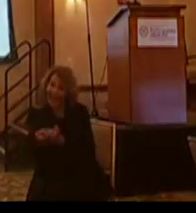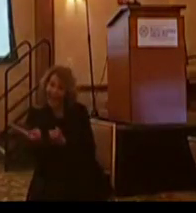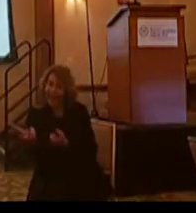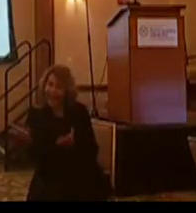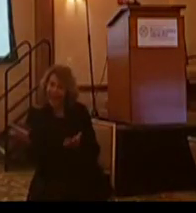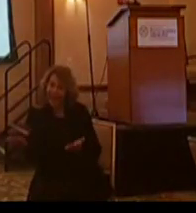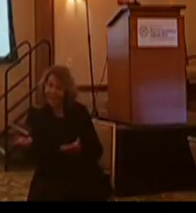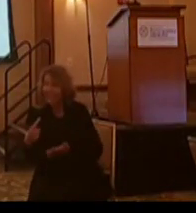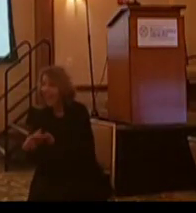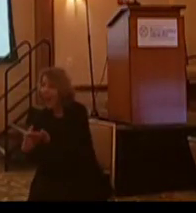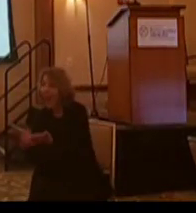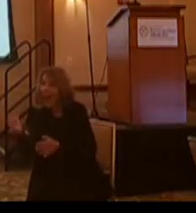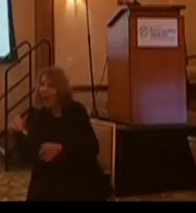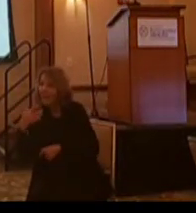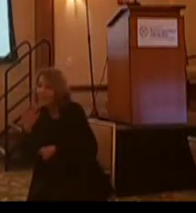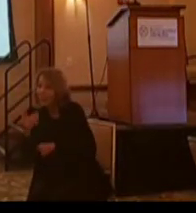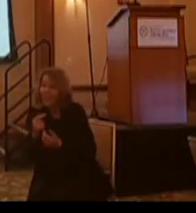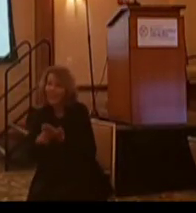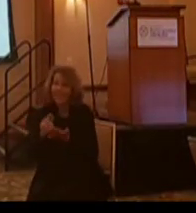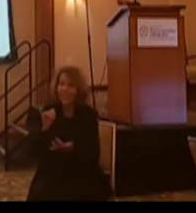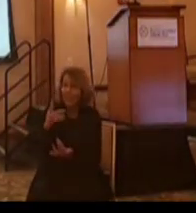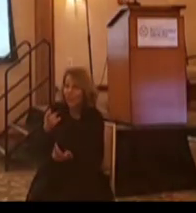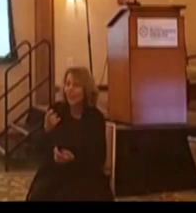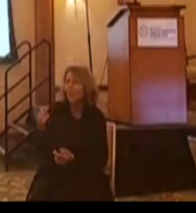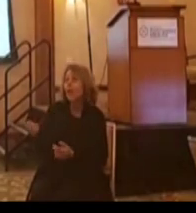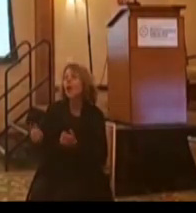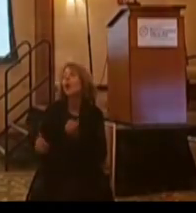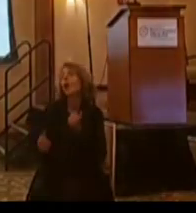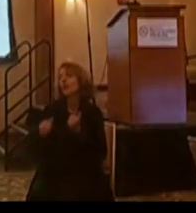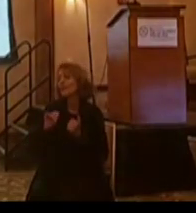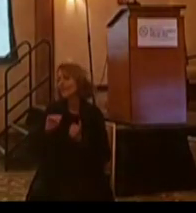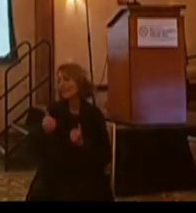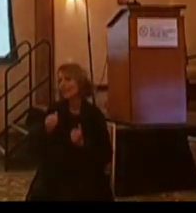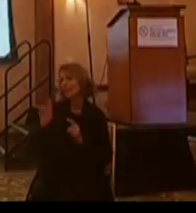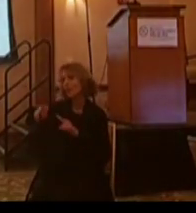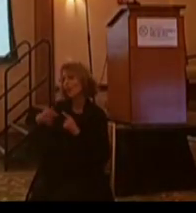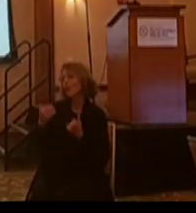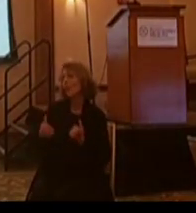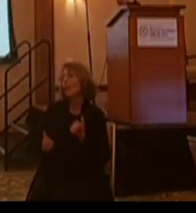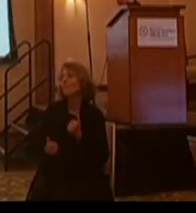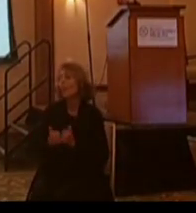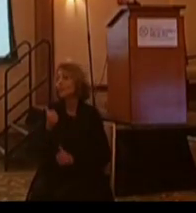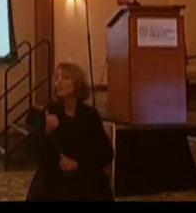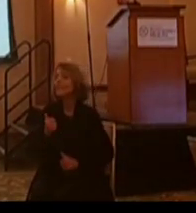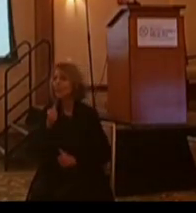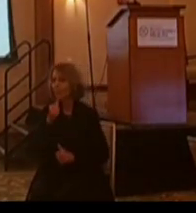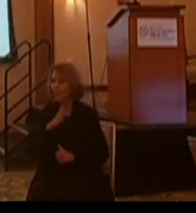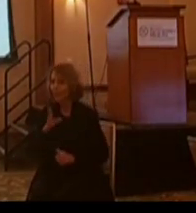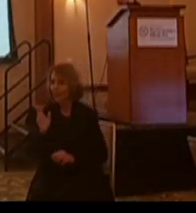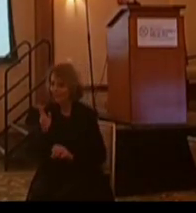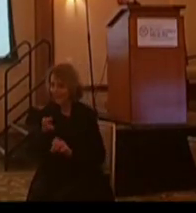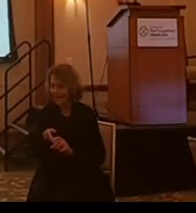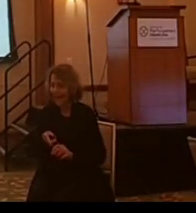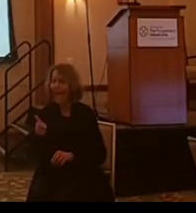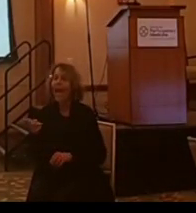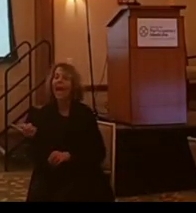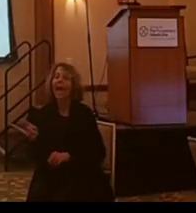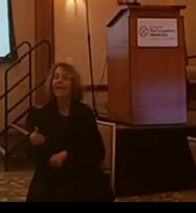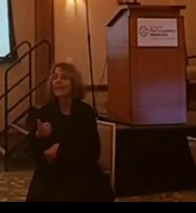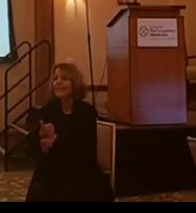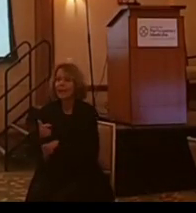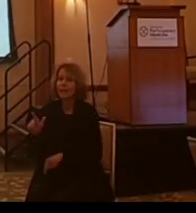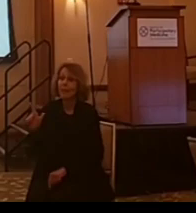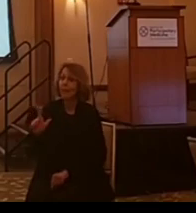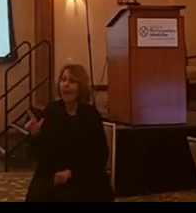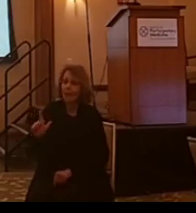mostly happen in people's homes or maybe libraries or other spaces, but not clinical spaces. And